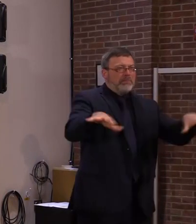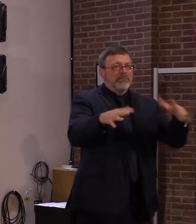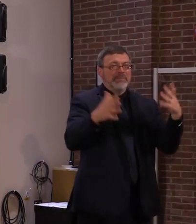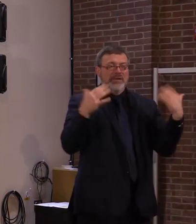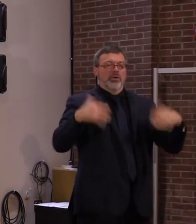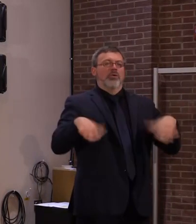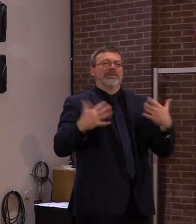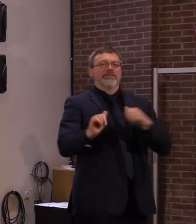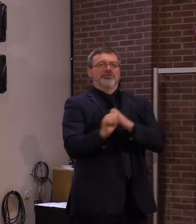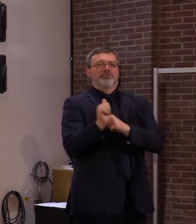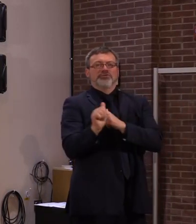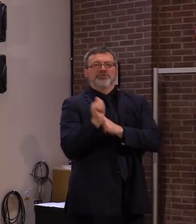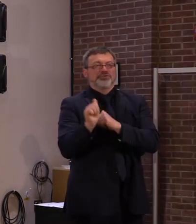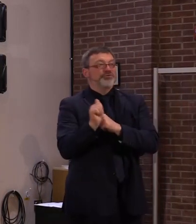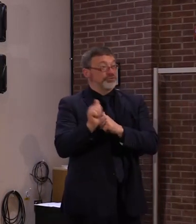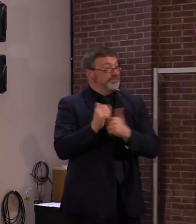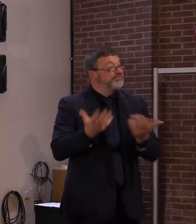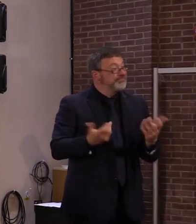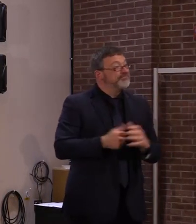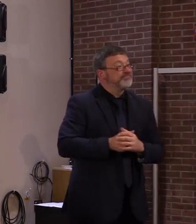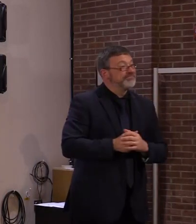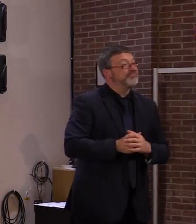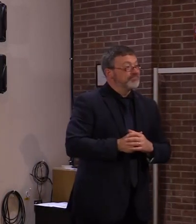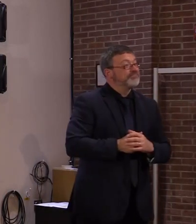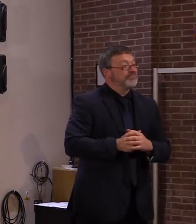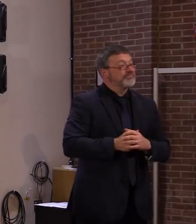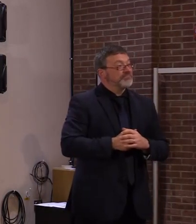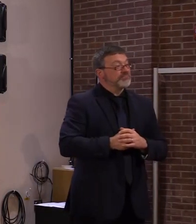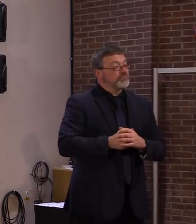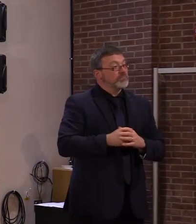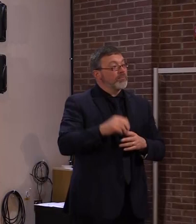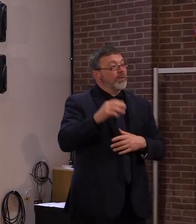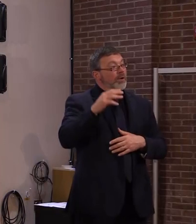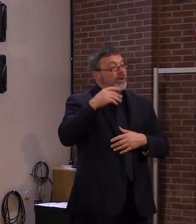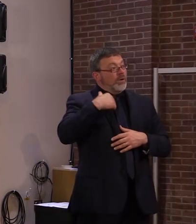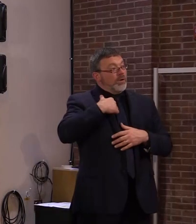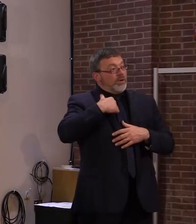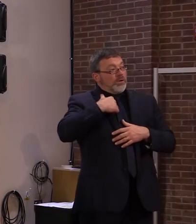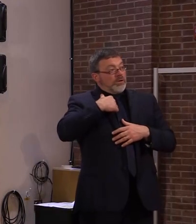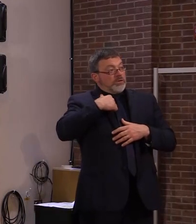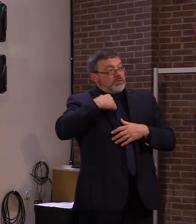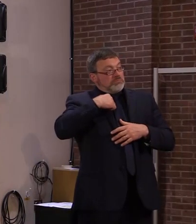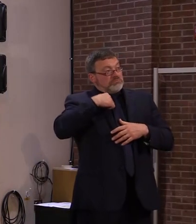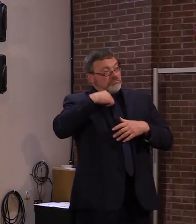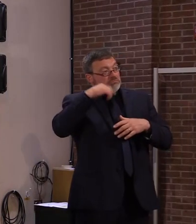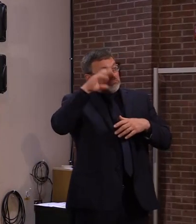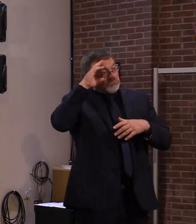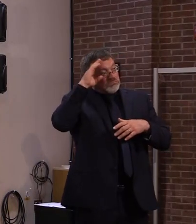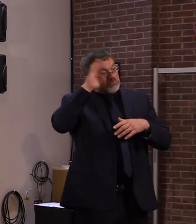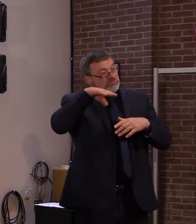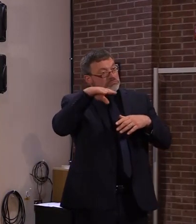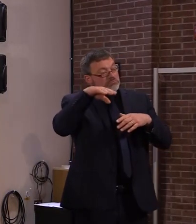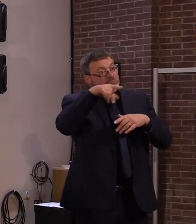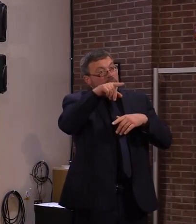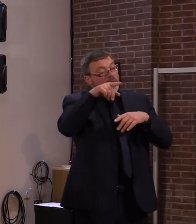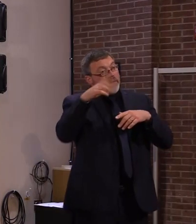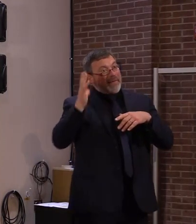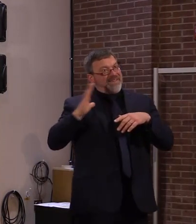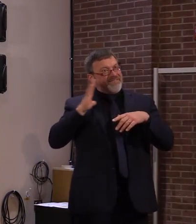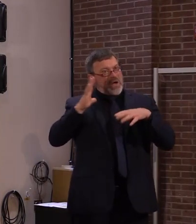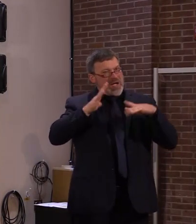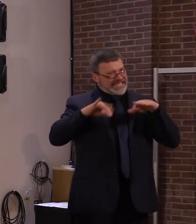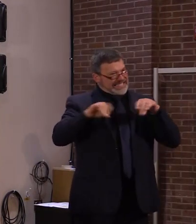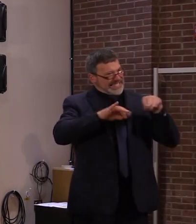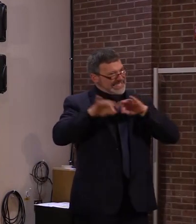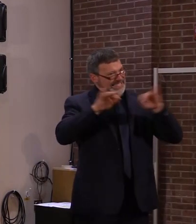for a while anyways, when case numbers dropped to single digits, we went back to masking less. So